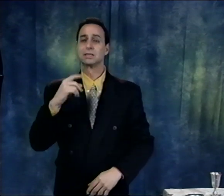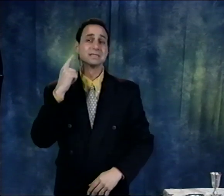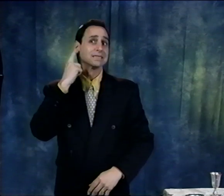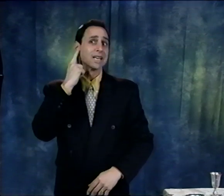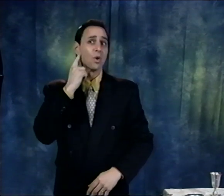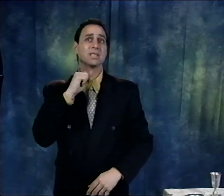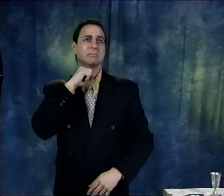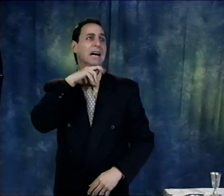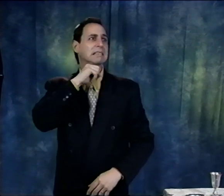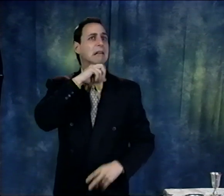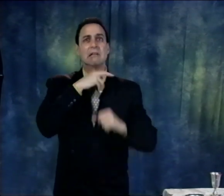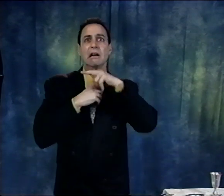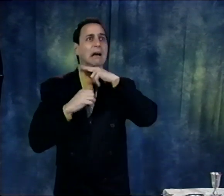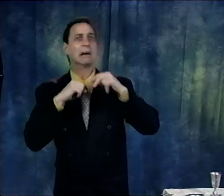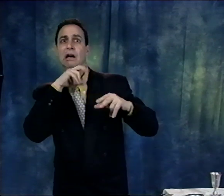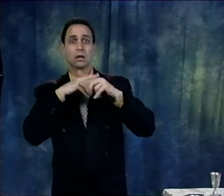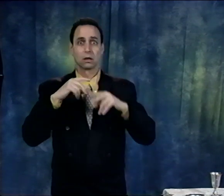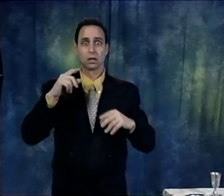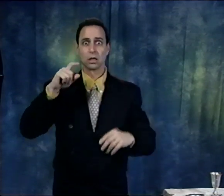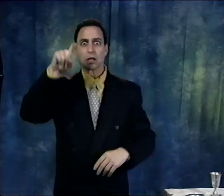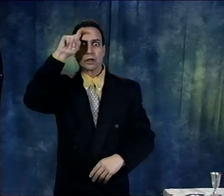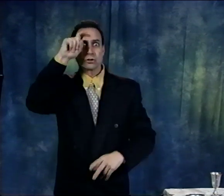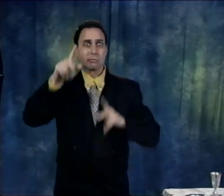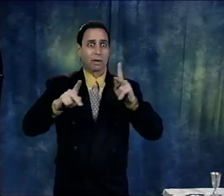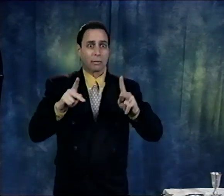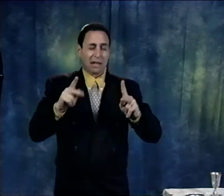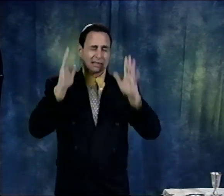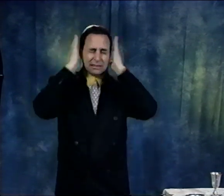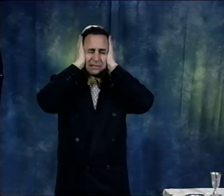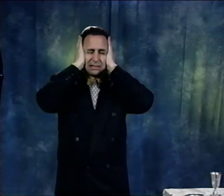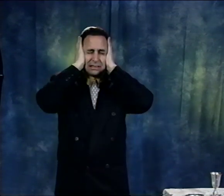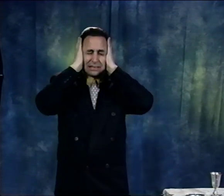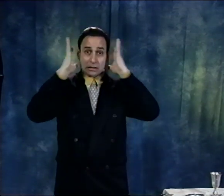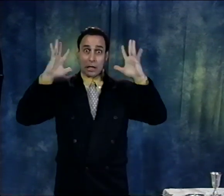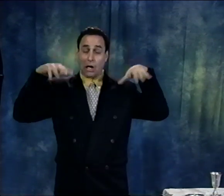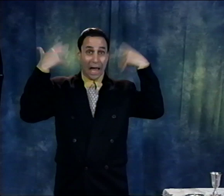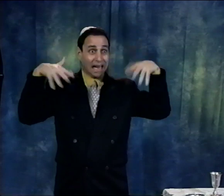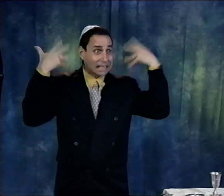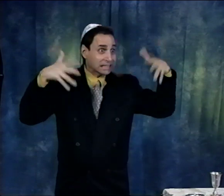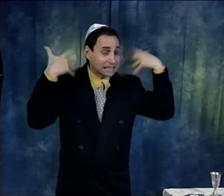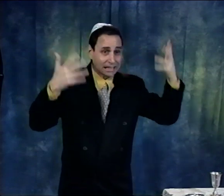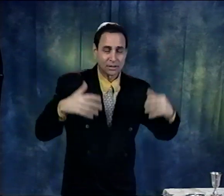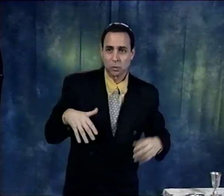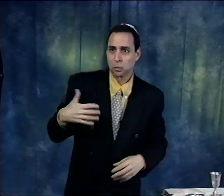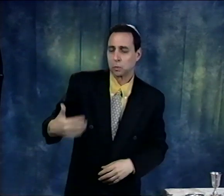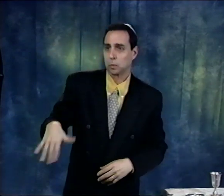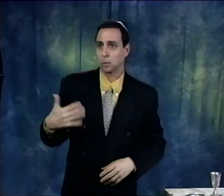were everywhere. The sound of their croaking drove the Egyptians crazy.